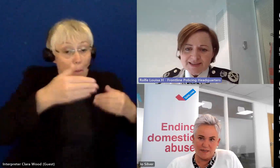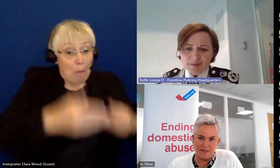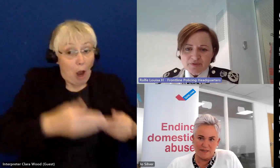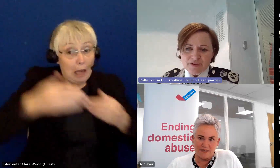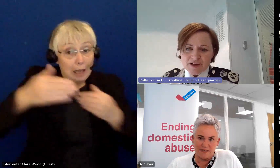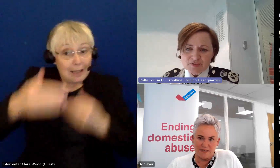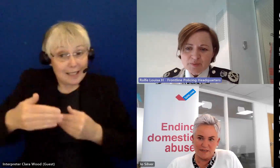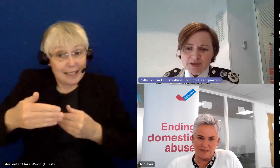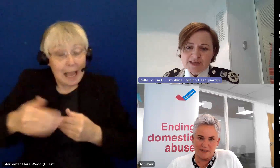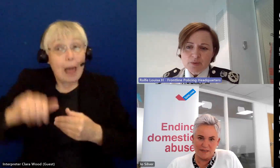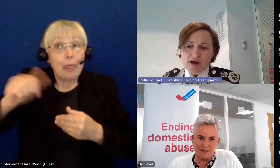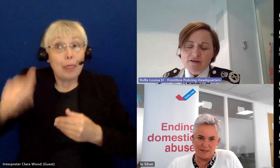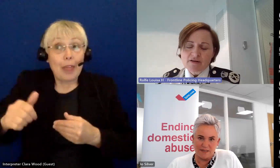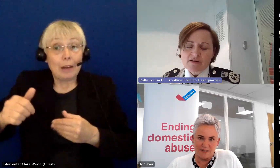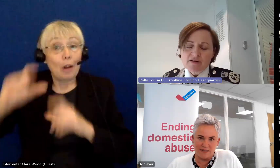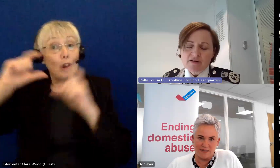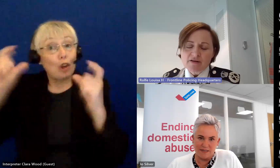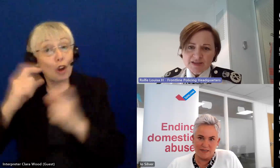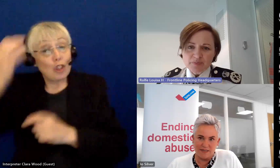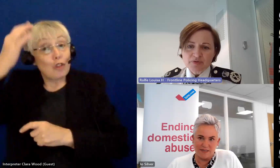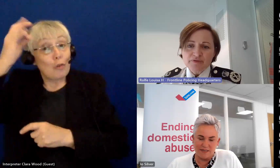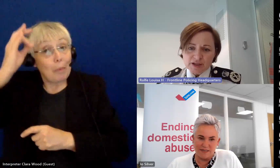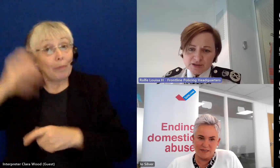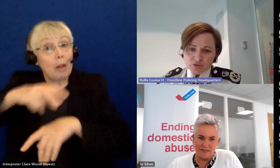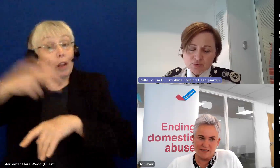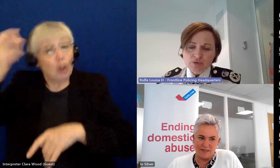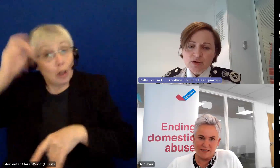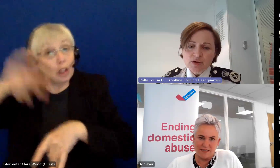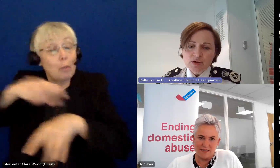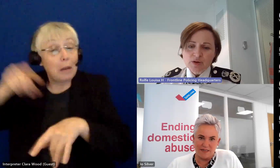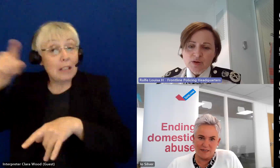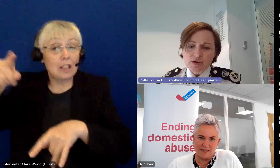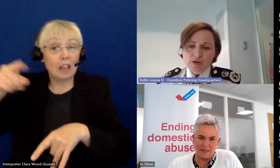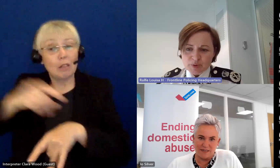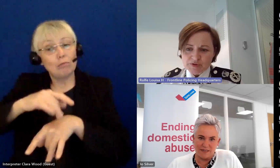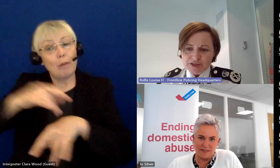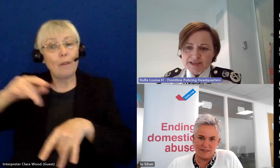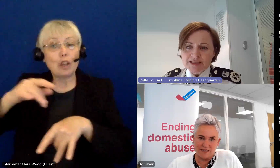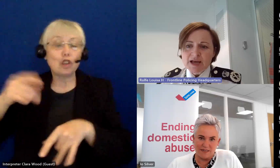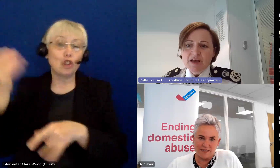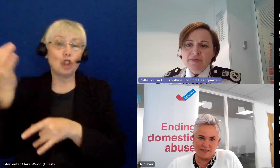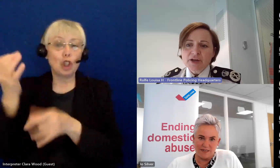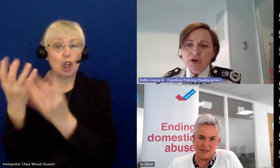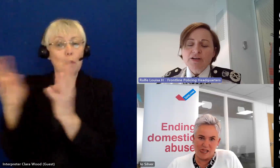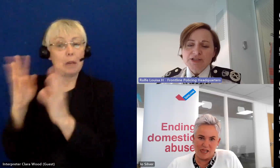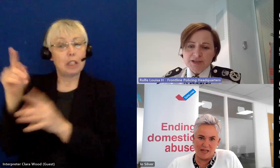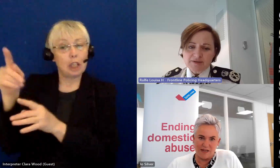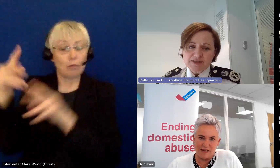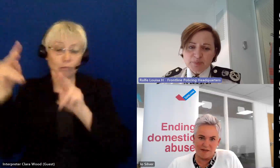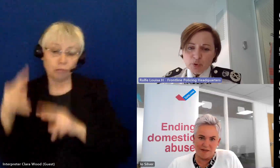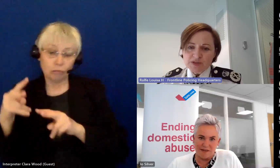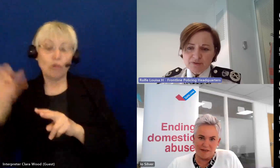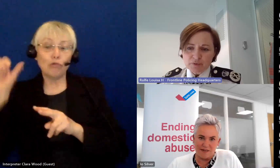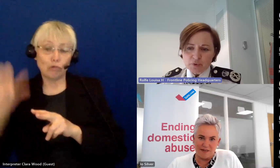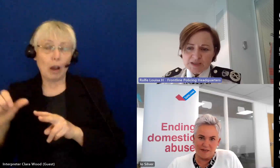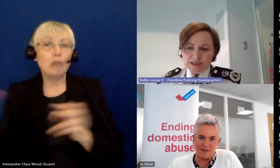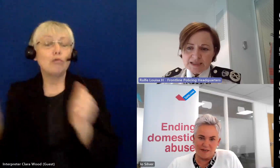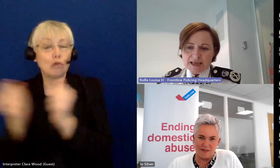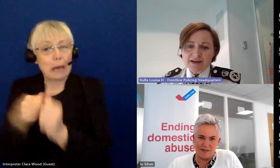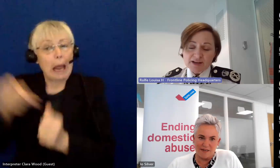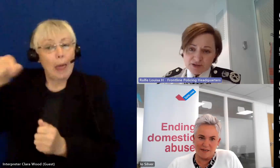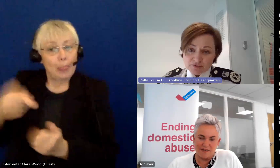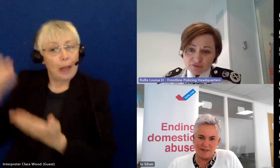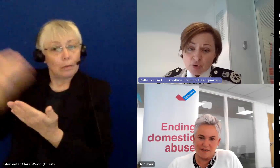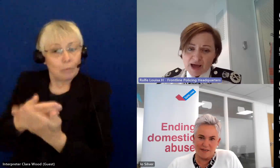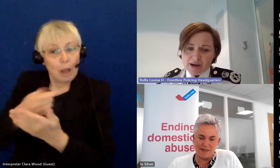College of Policing Professional Committee, where it was approved as the preferred tool for first responders. The college are now supporting forces